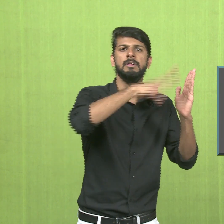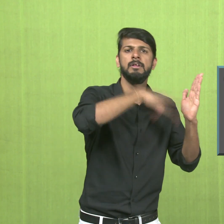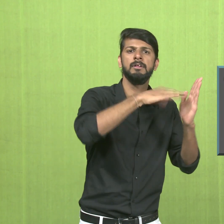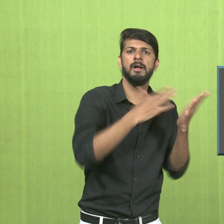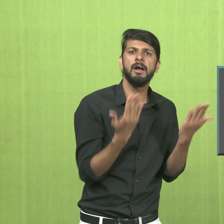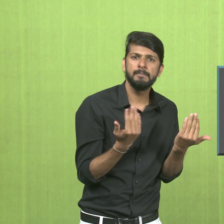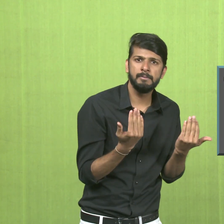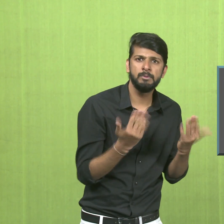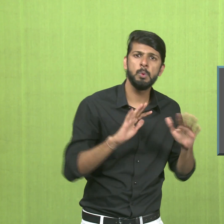or